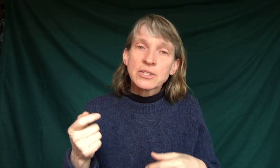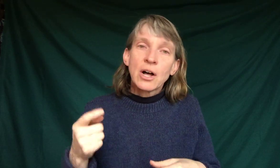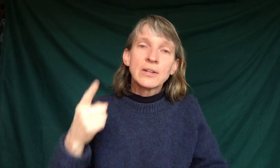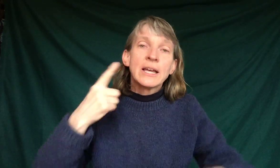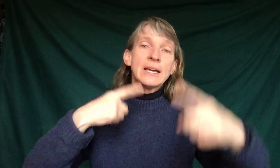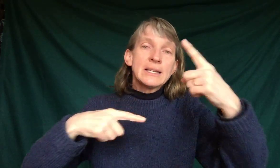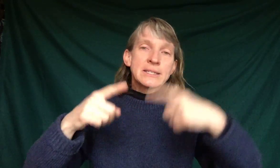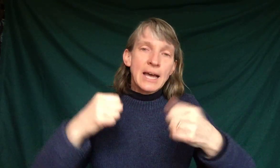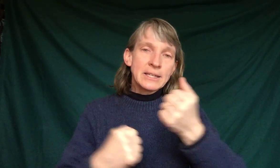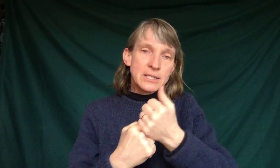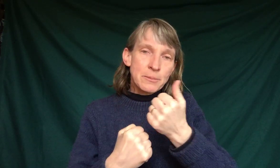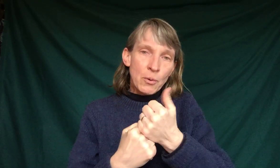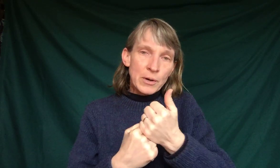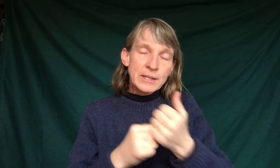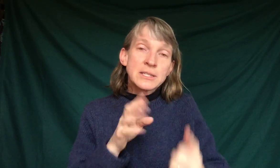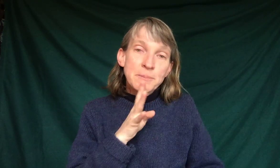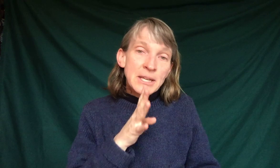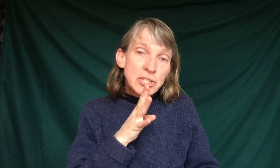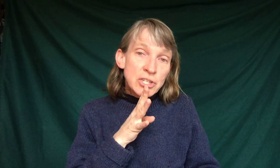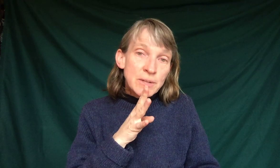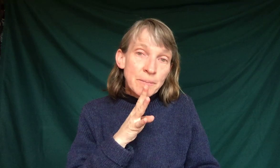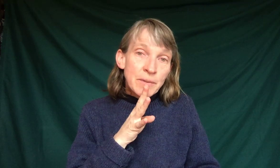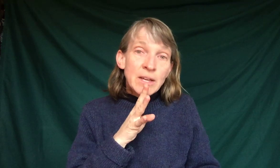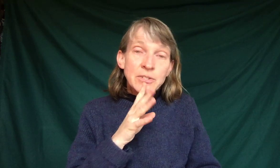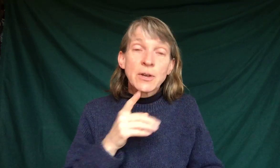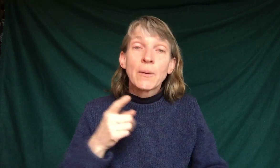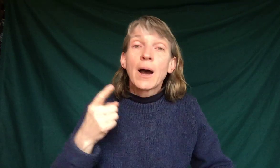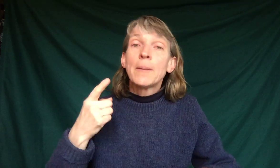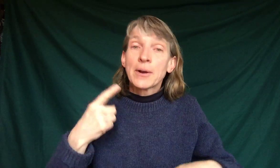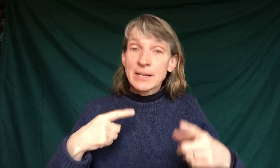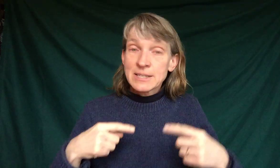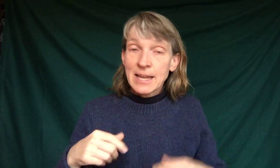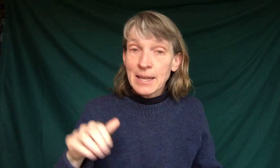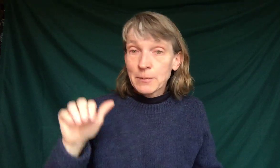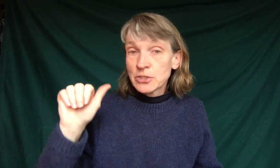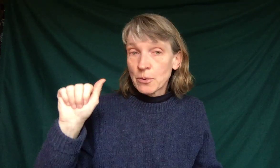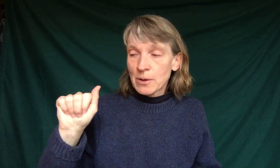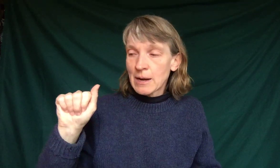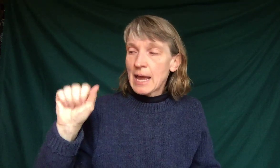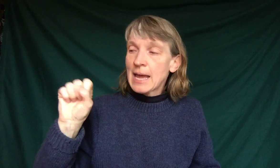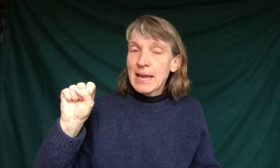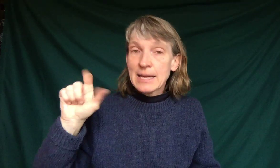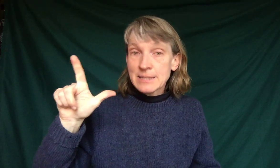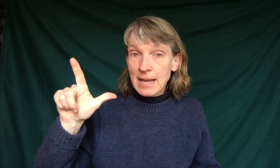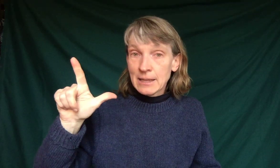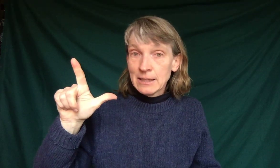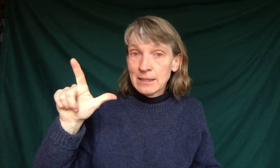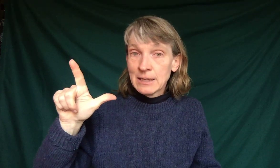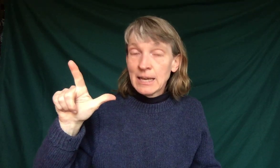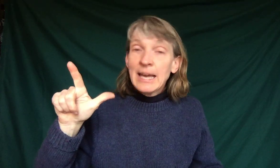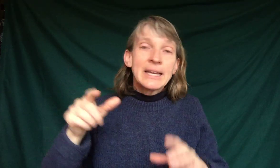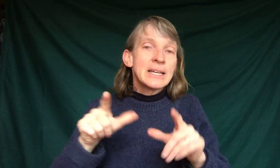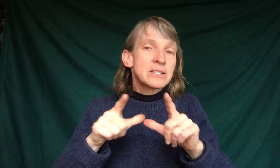called sign-supported speech. So American Sign Language, or ASL, is a